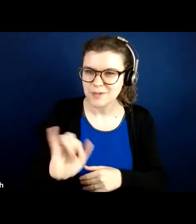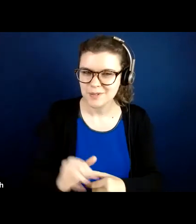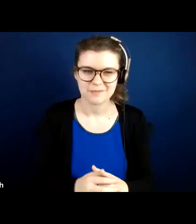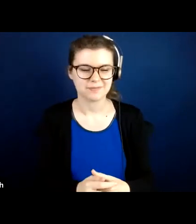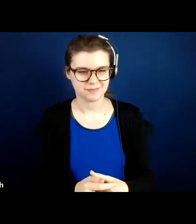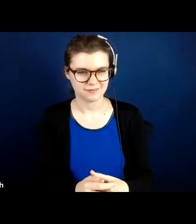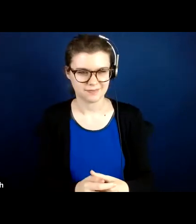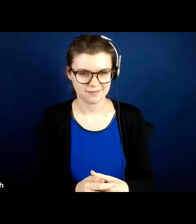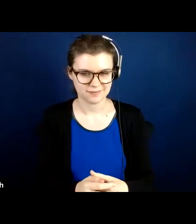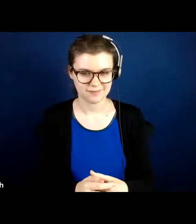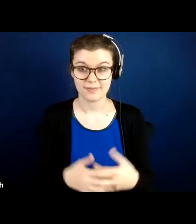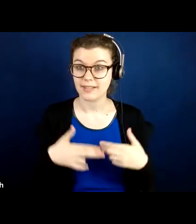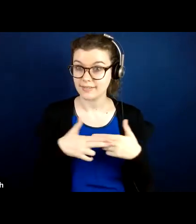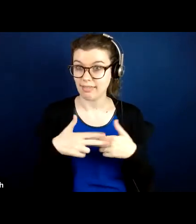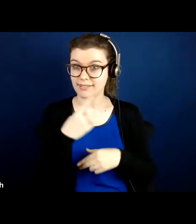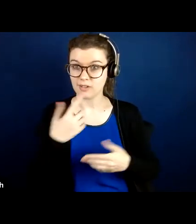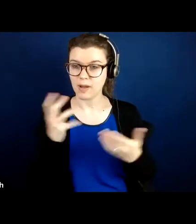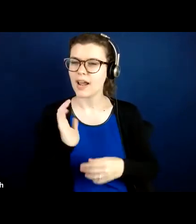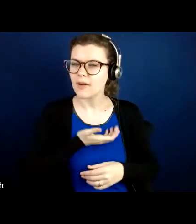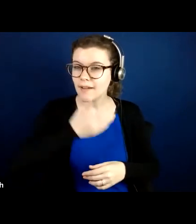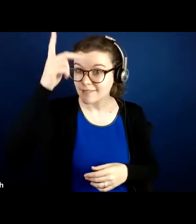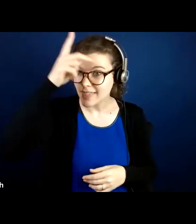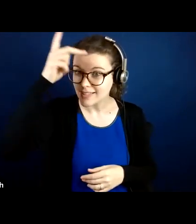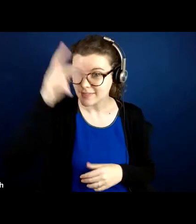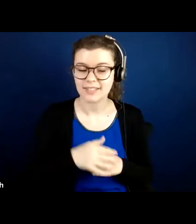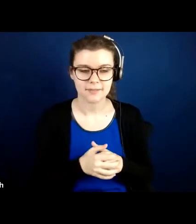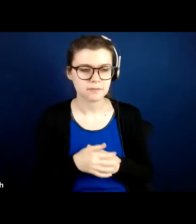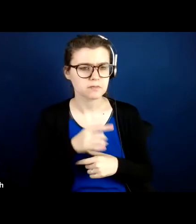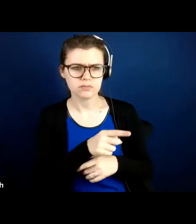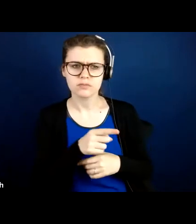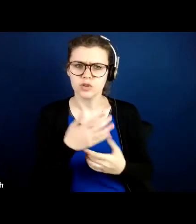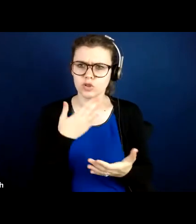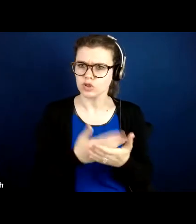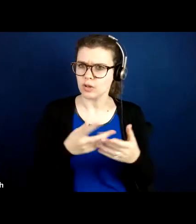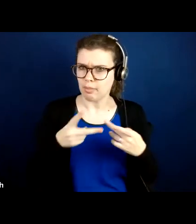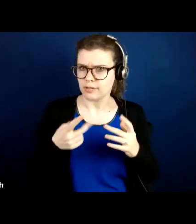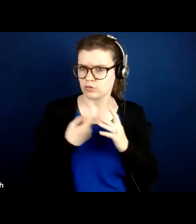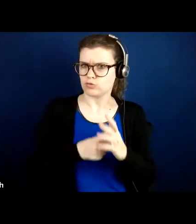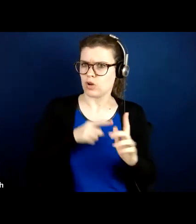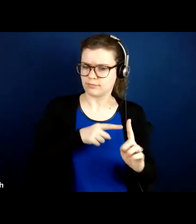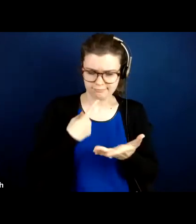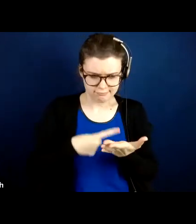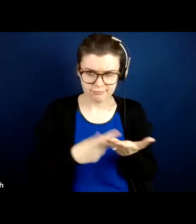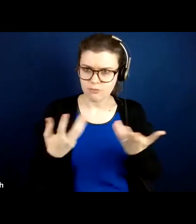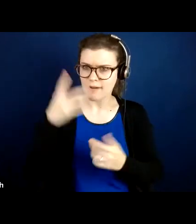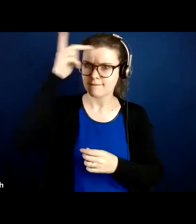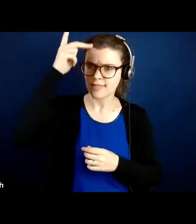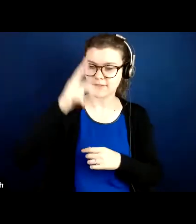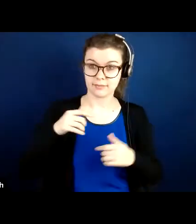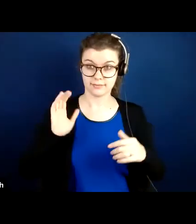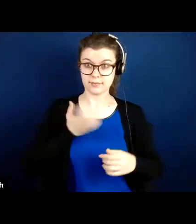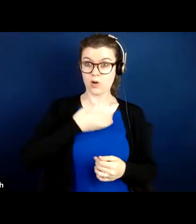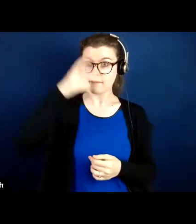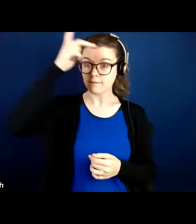This next slide says our philosophy. I think this is a good place for us to start. Our philosophy,